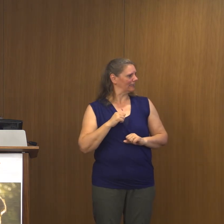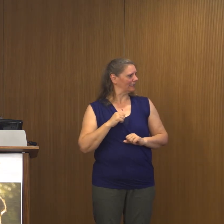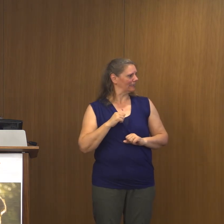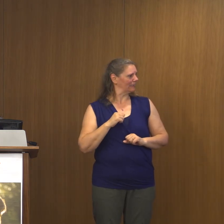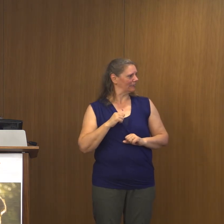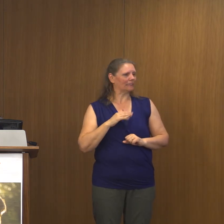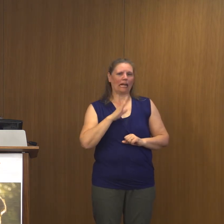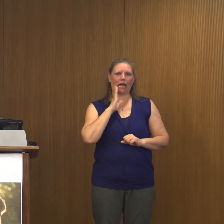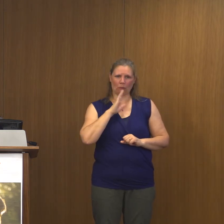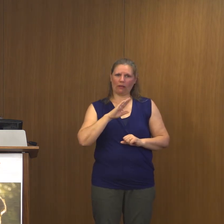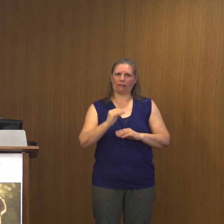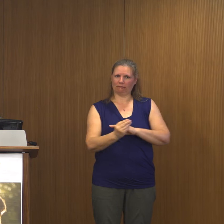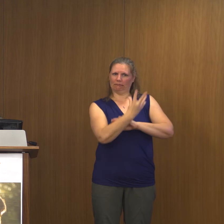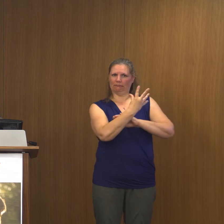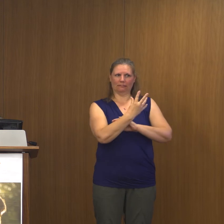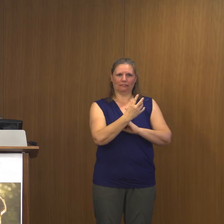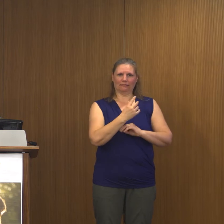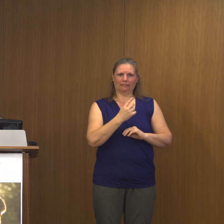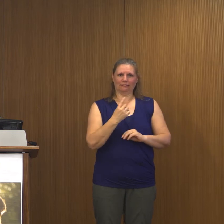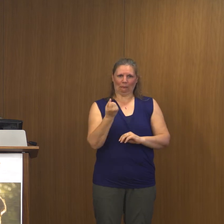we'll be back in 2 seconds.